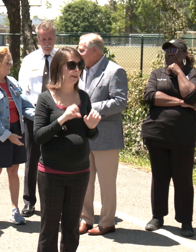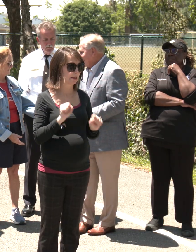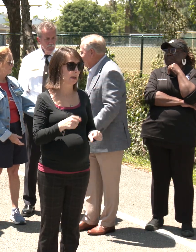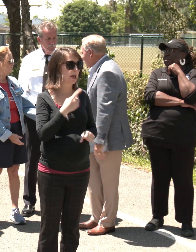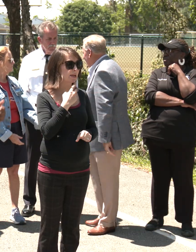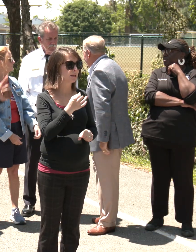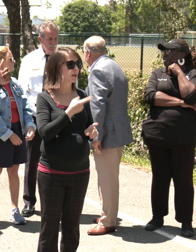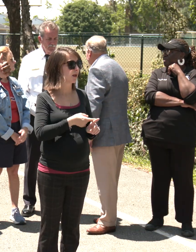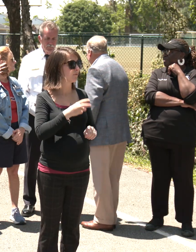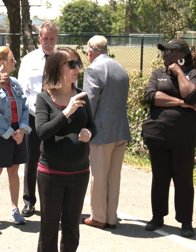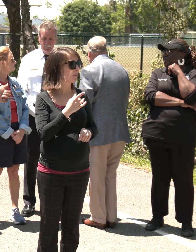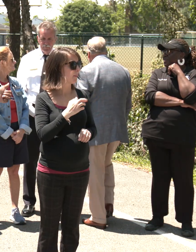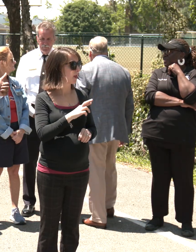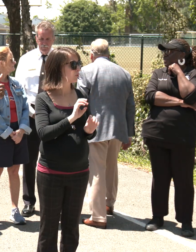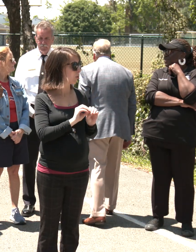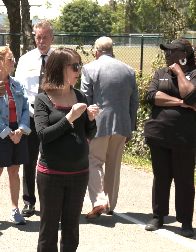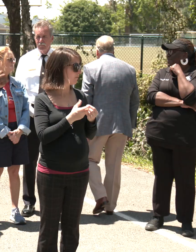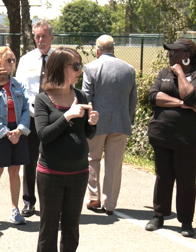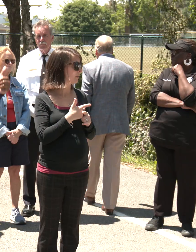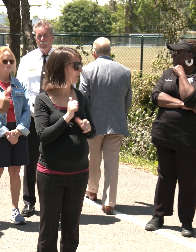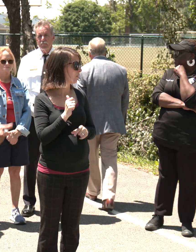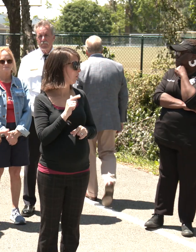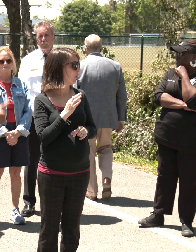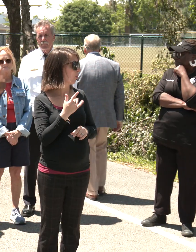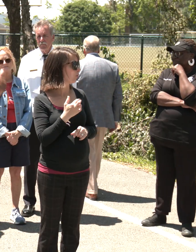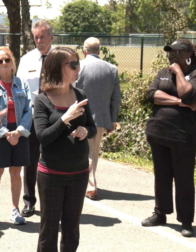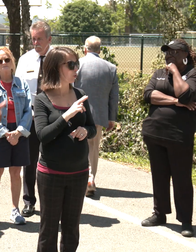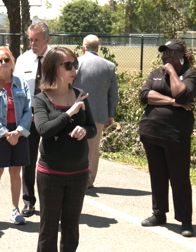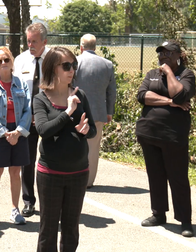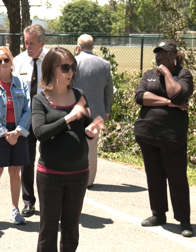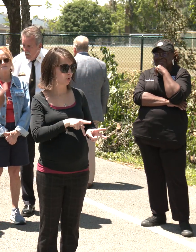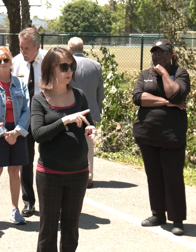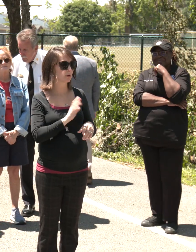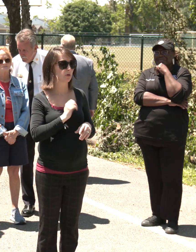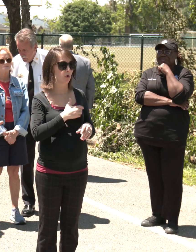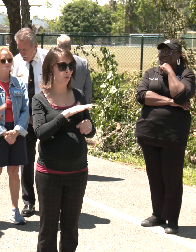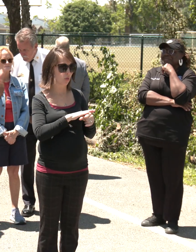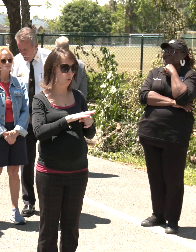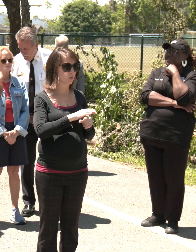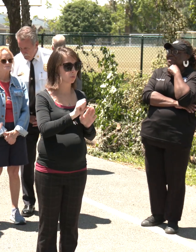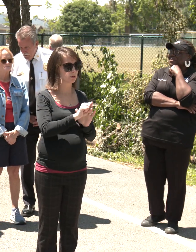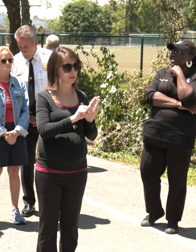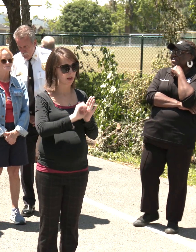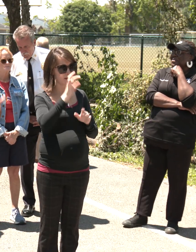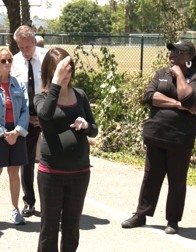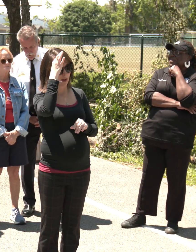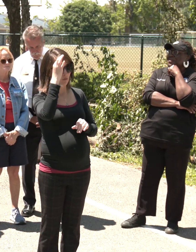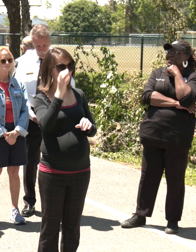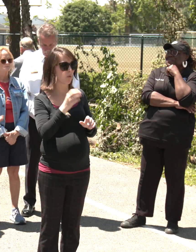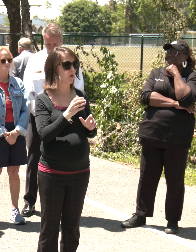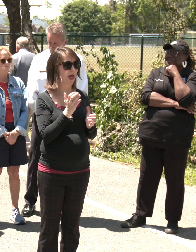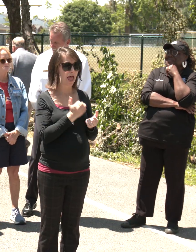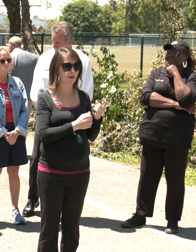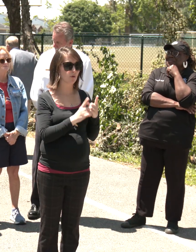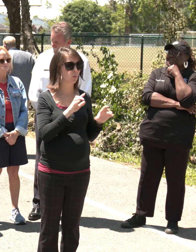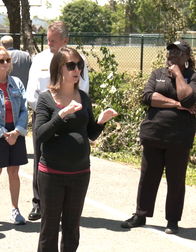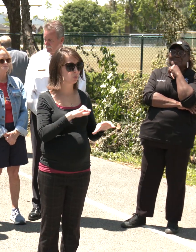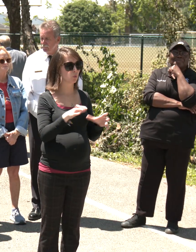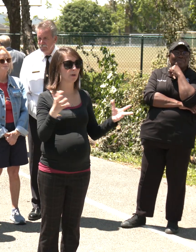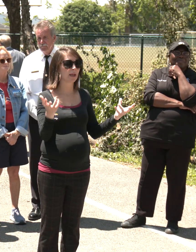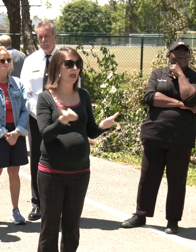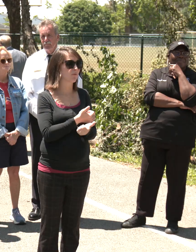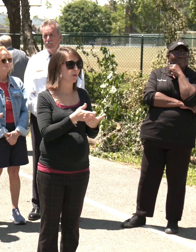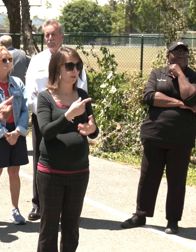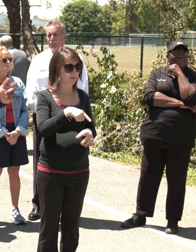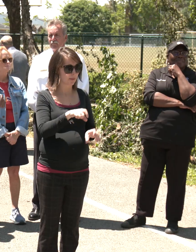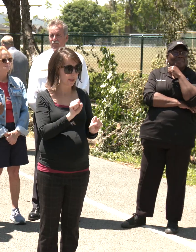from the mayor's office and our alderpersons, our local, state, our federal officials, Everyone is doing everything that